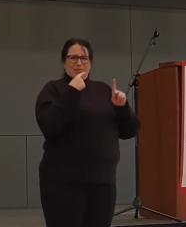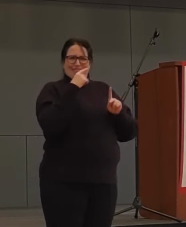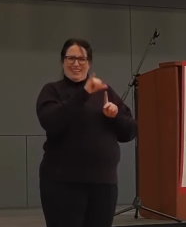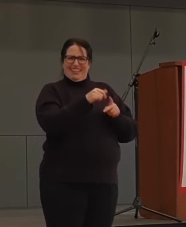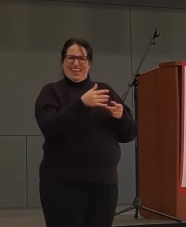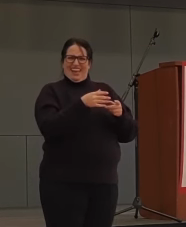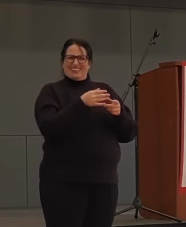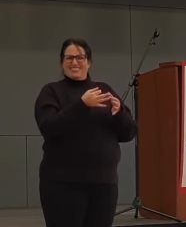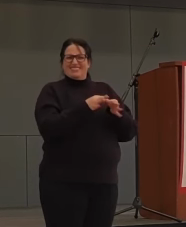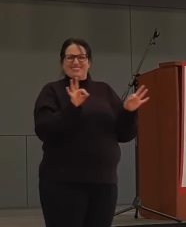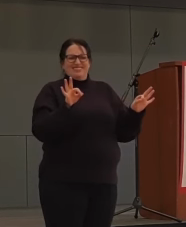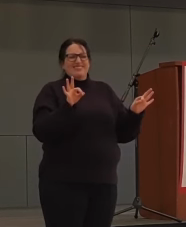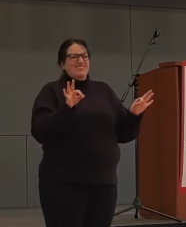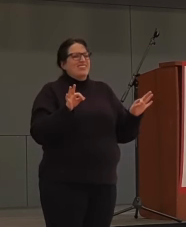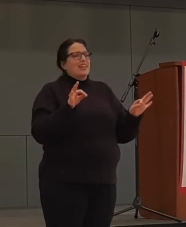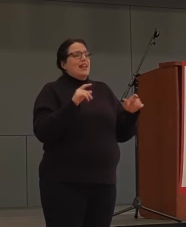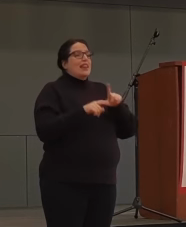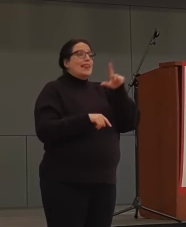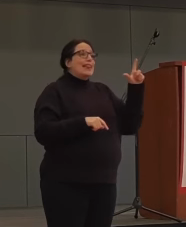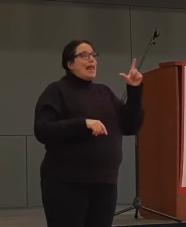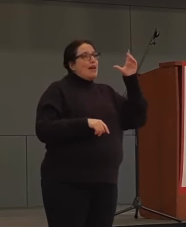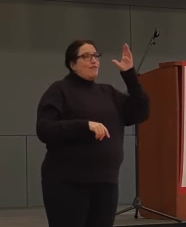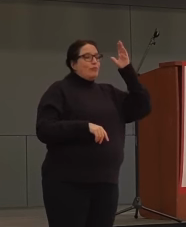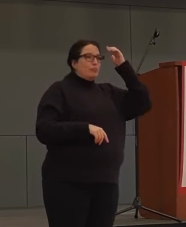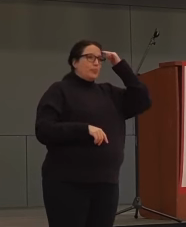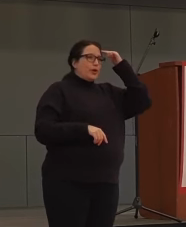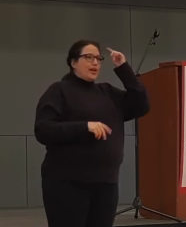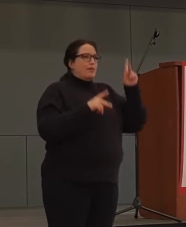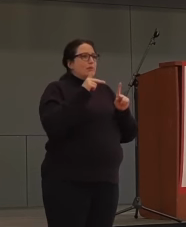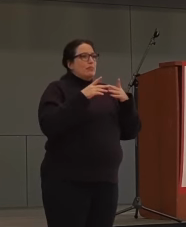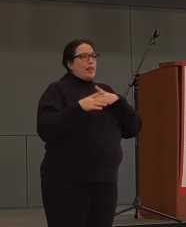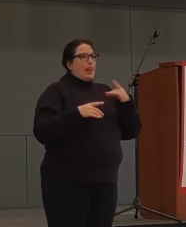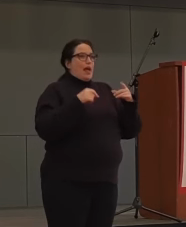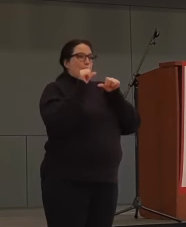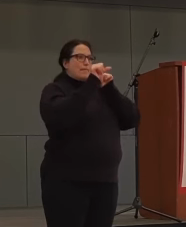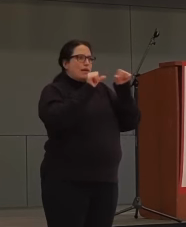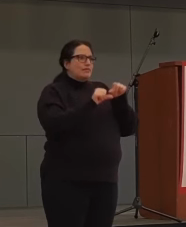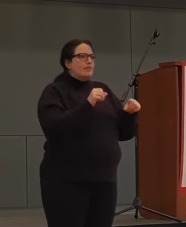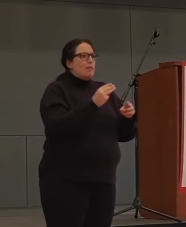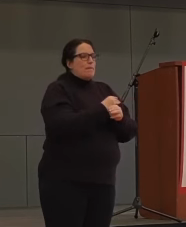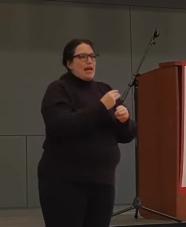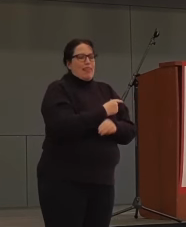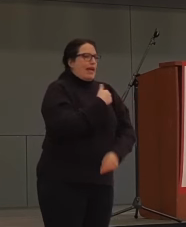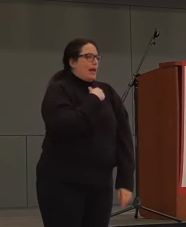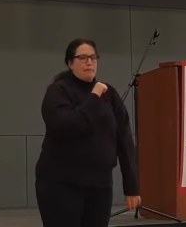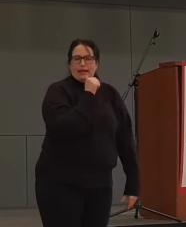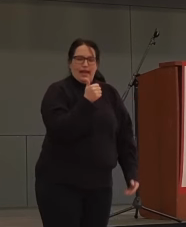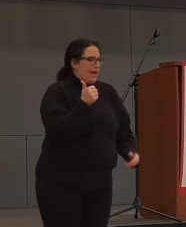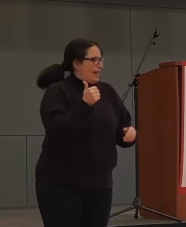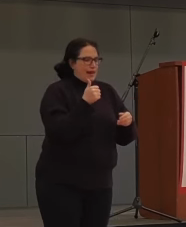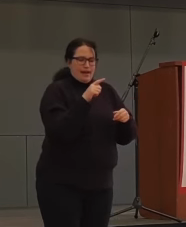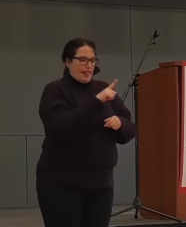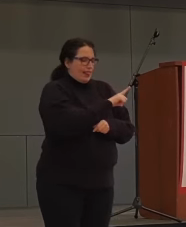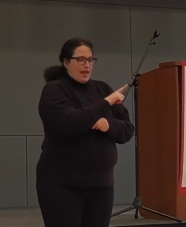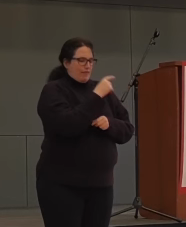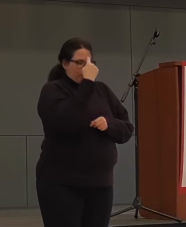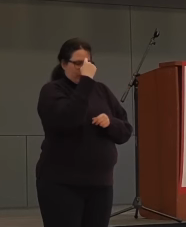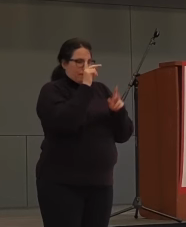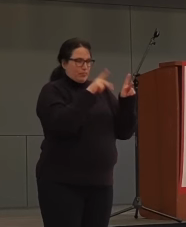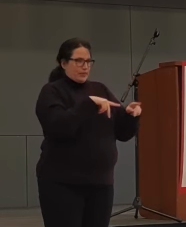can understand. Left-brained people tend to like puzzles and math, and I'm not a left-brained person. I don't like puzzles or